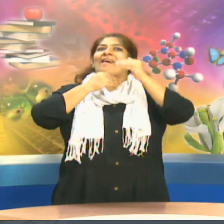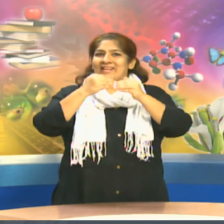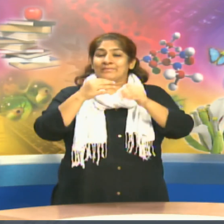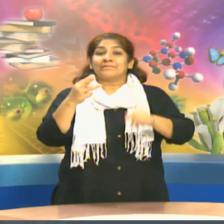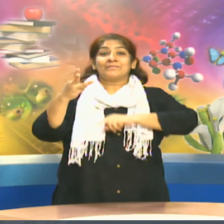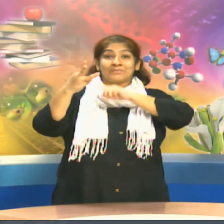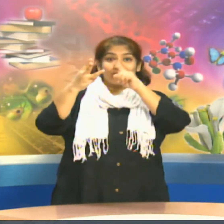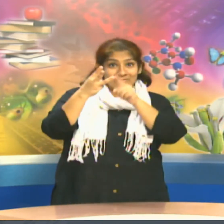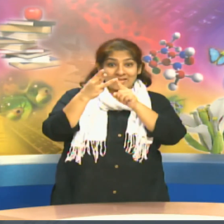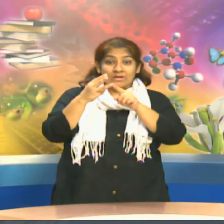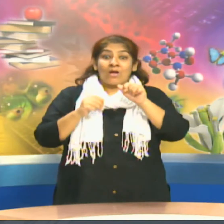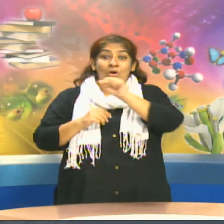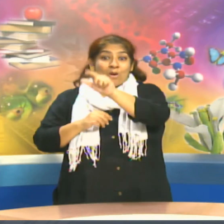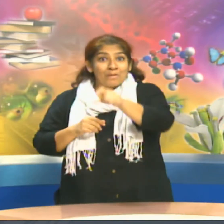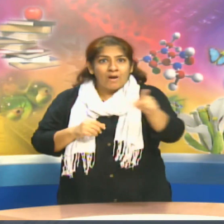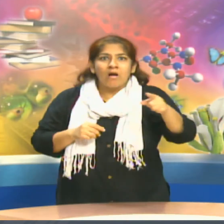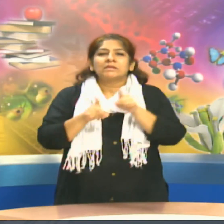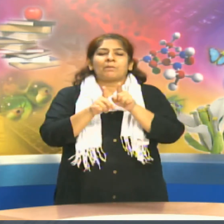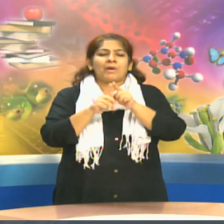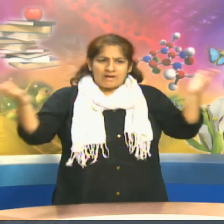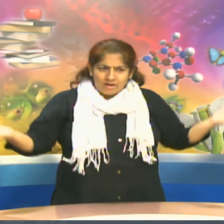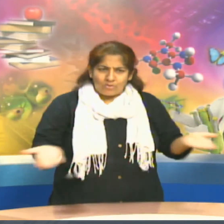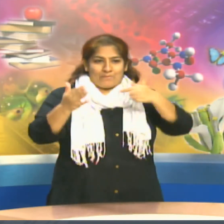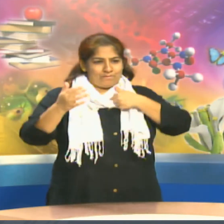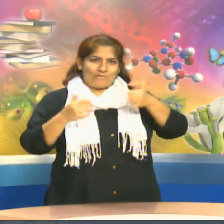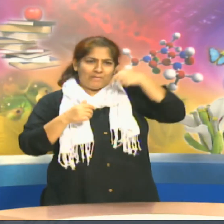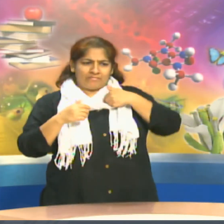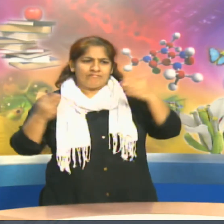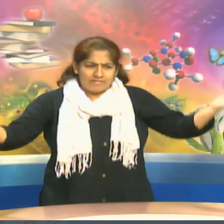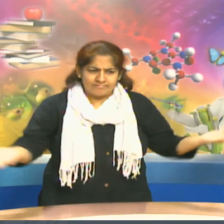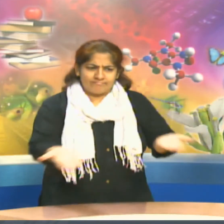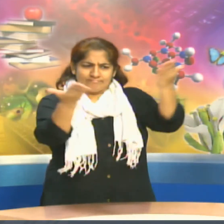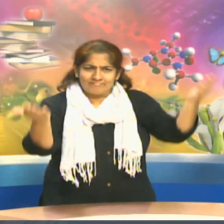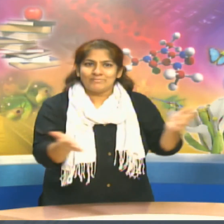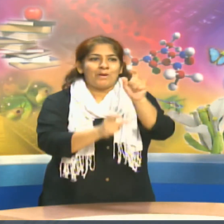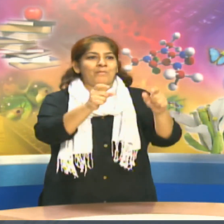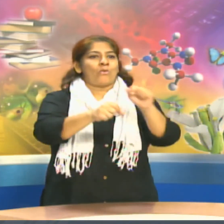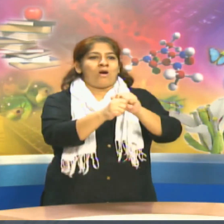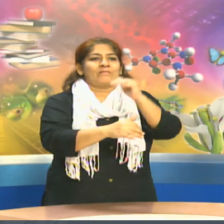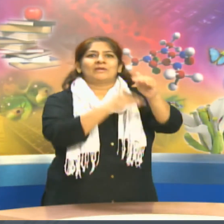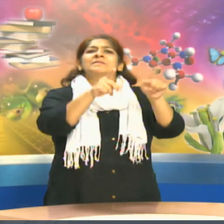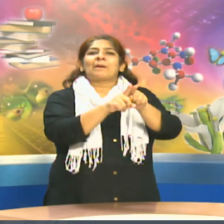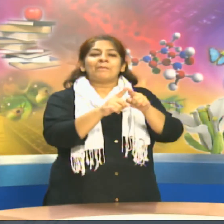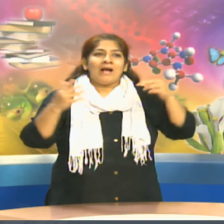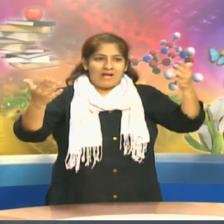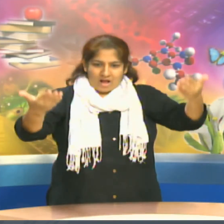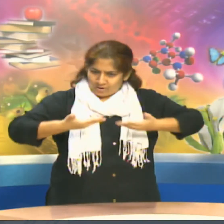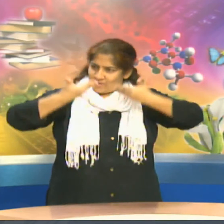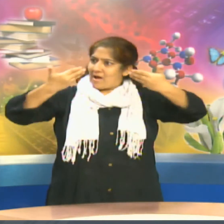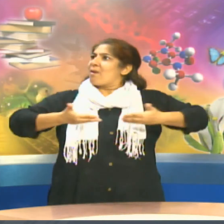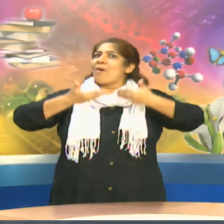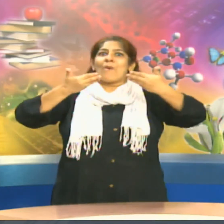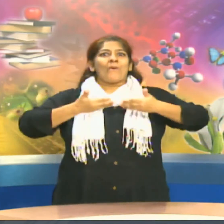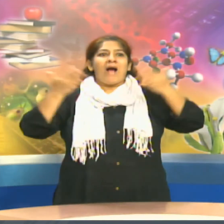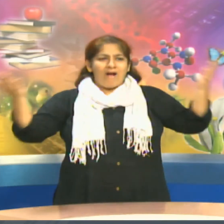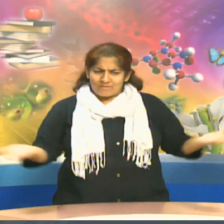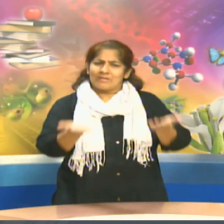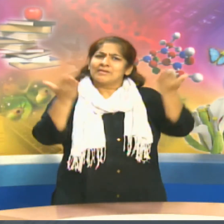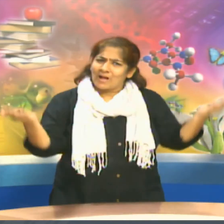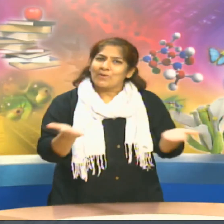and to get our things done. Also the development of employees,